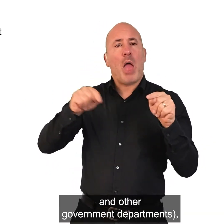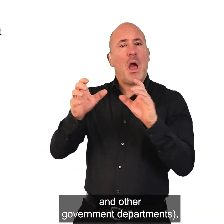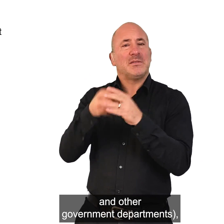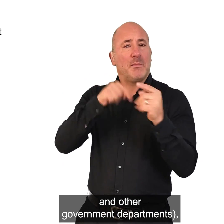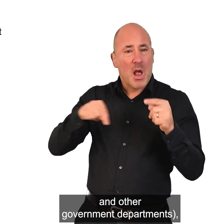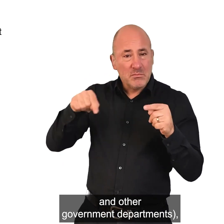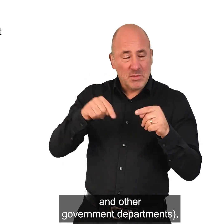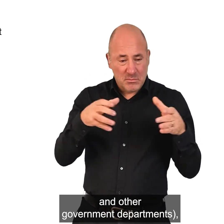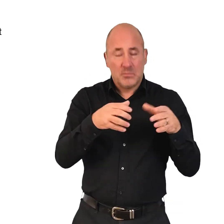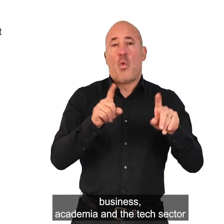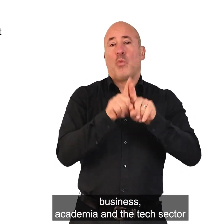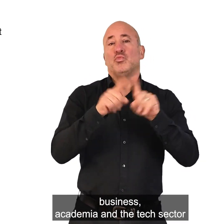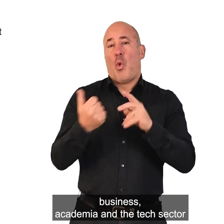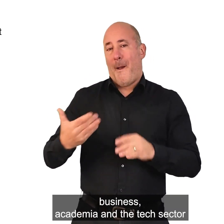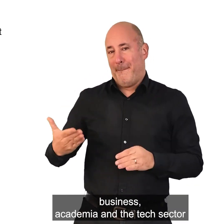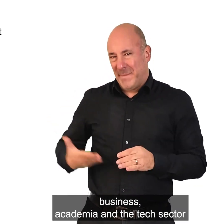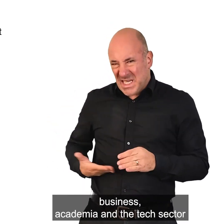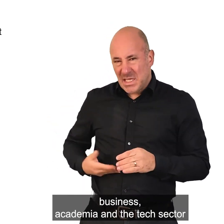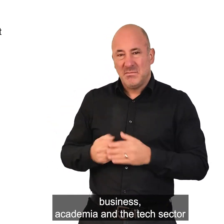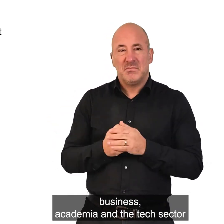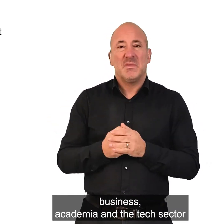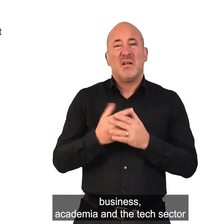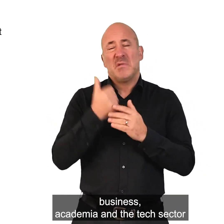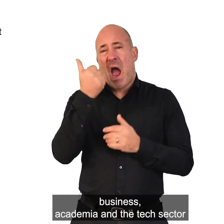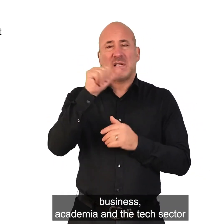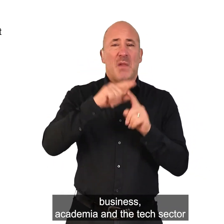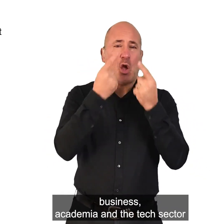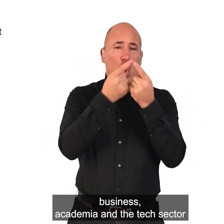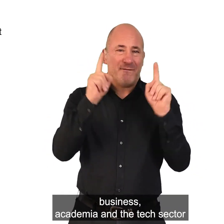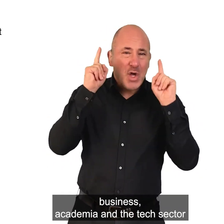and other government departments, business, academia and the tech sector,